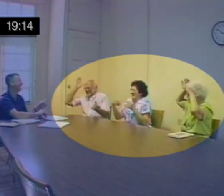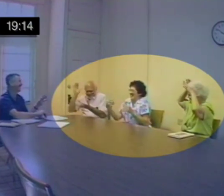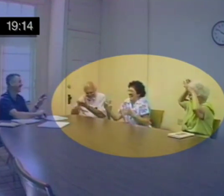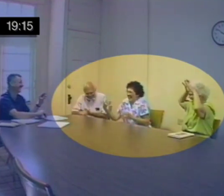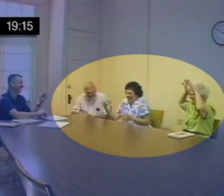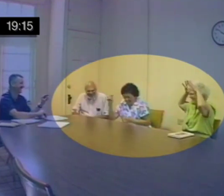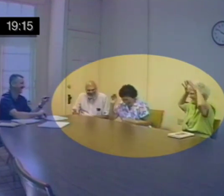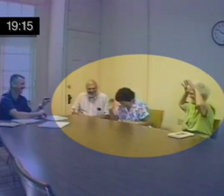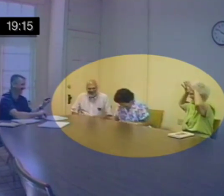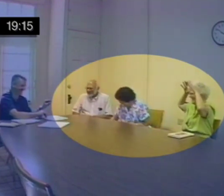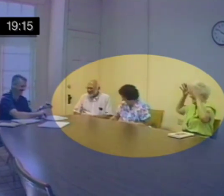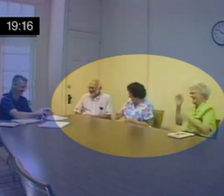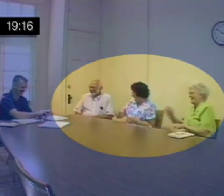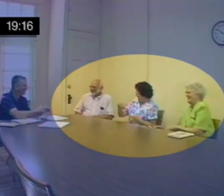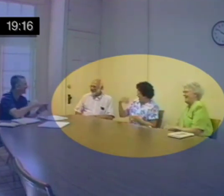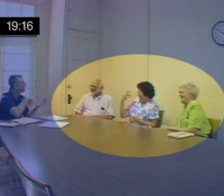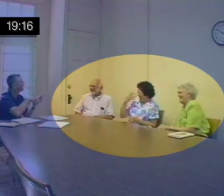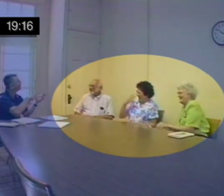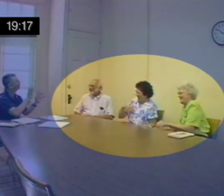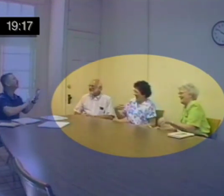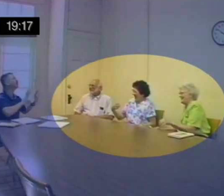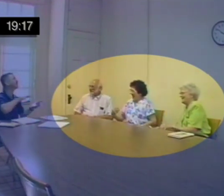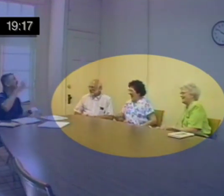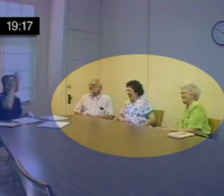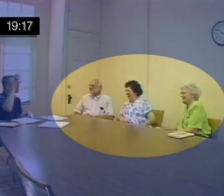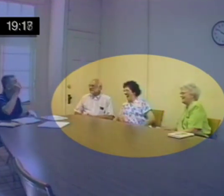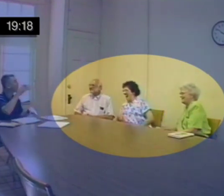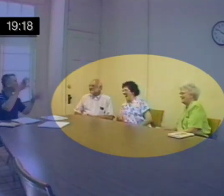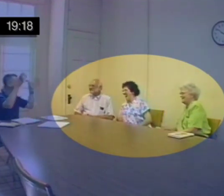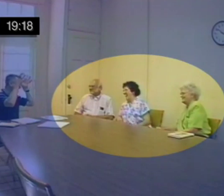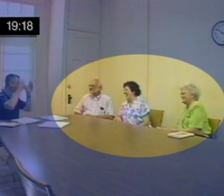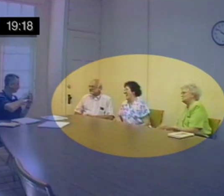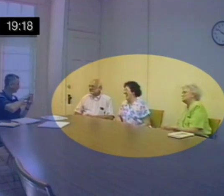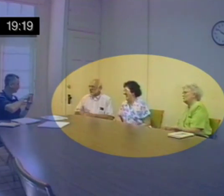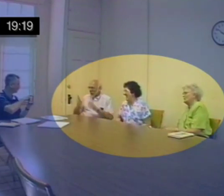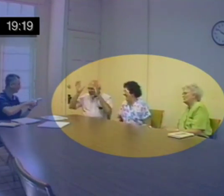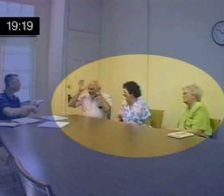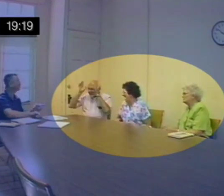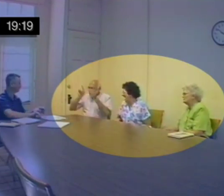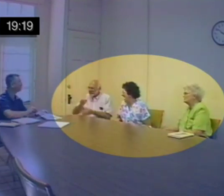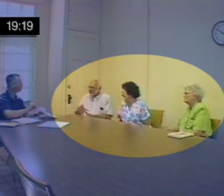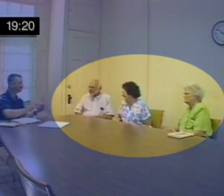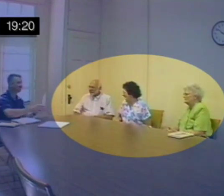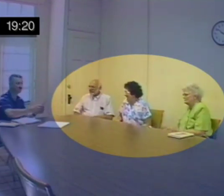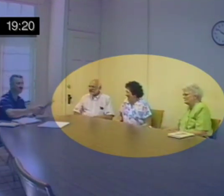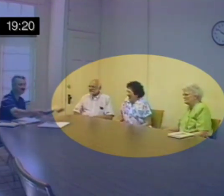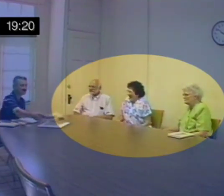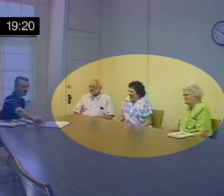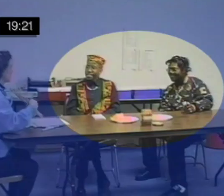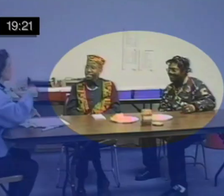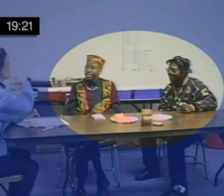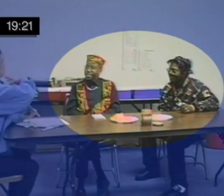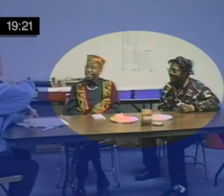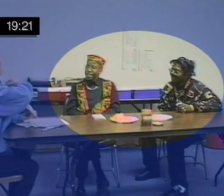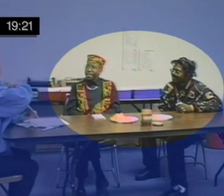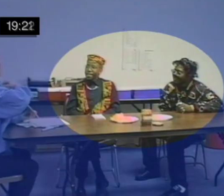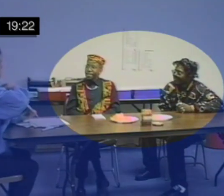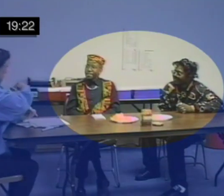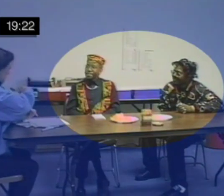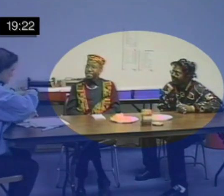The video can be recorded. From the officers in Smartphone. Let's meeting. This at the meeting. Let's some important. of This so he